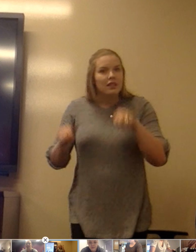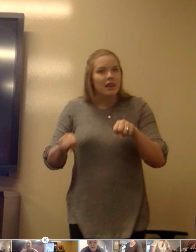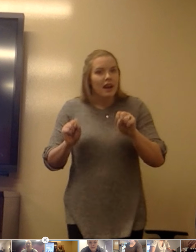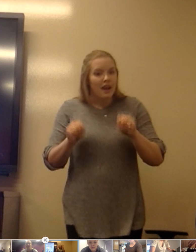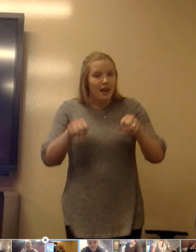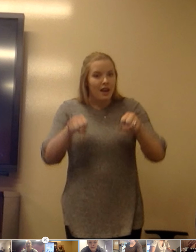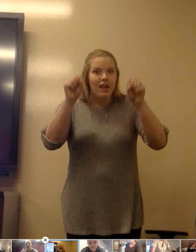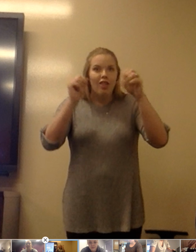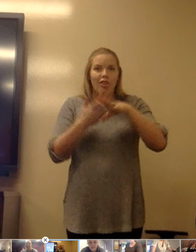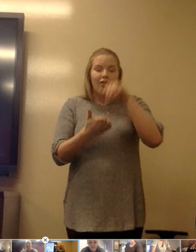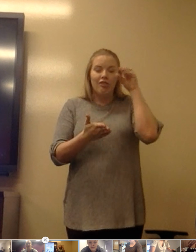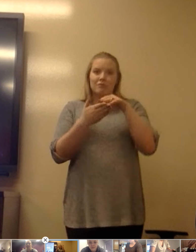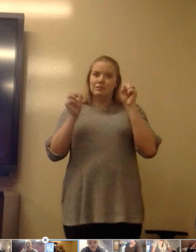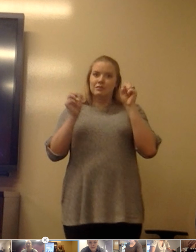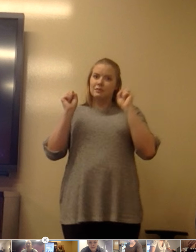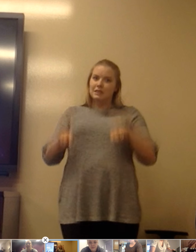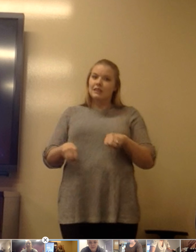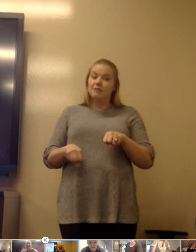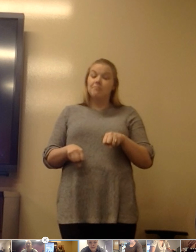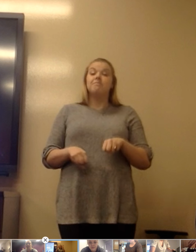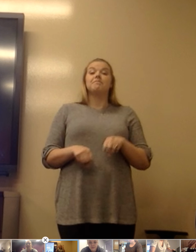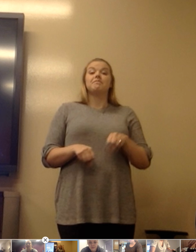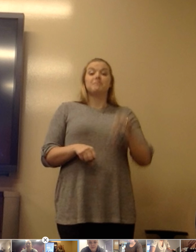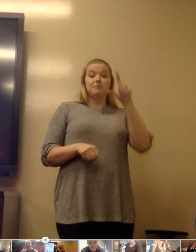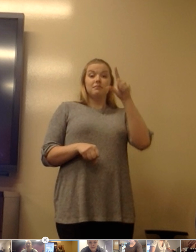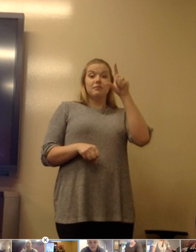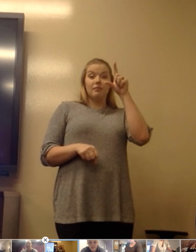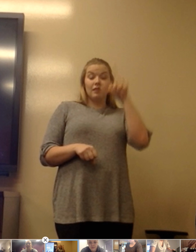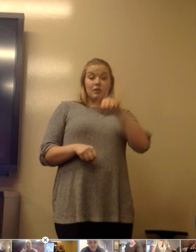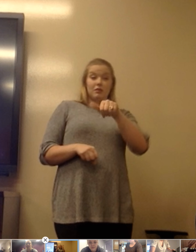finally understood, and he saw this through this experience, that they are able to learn.